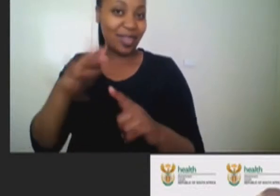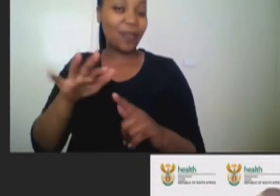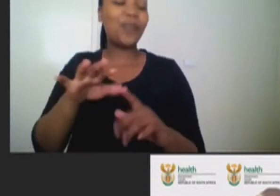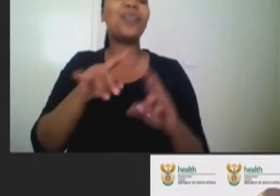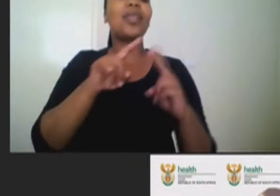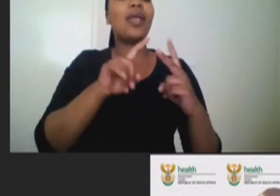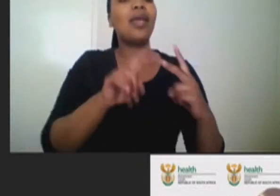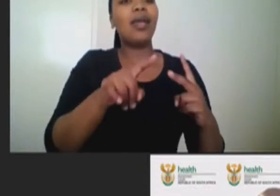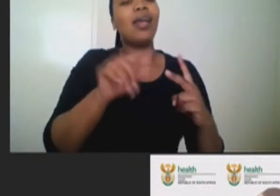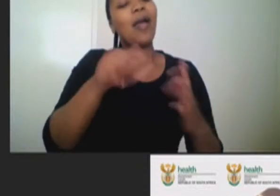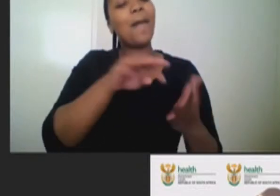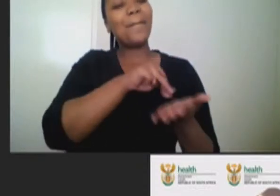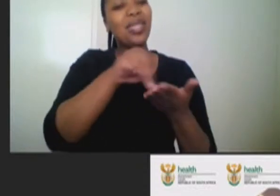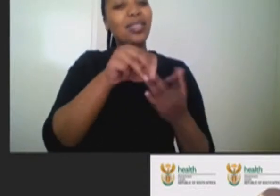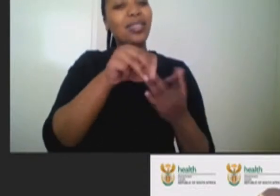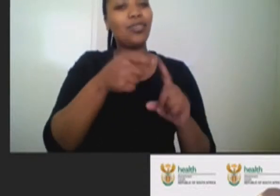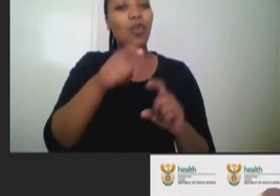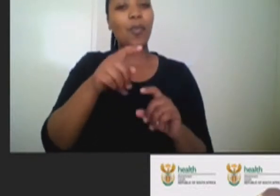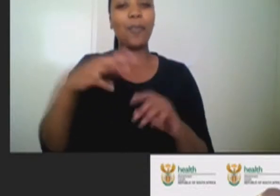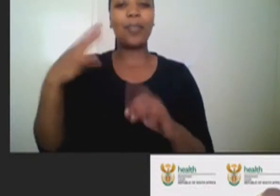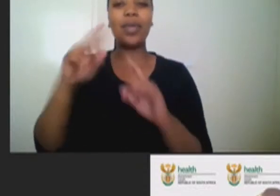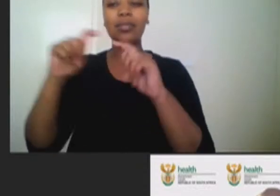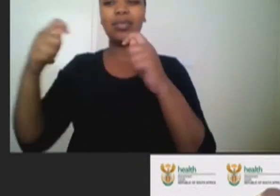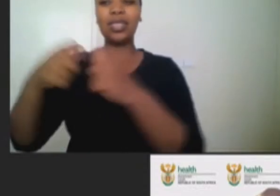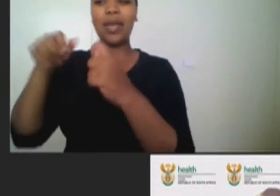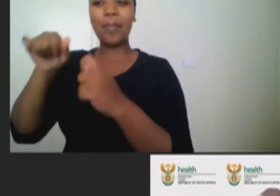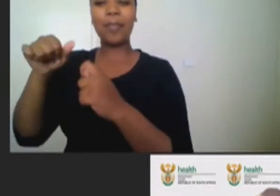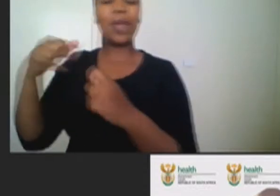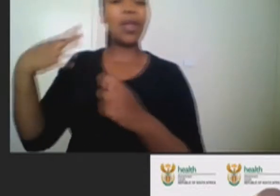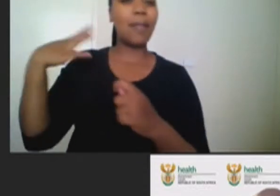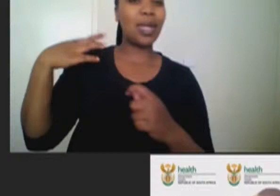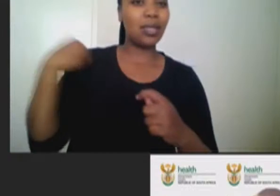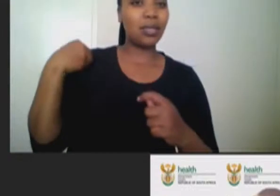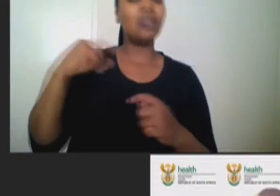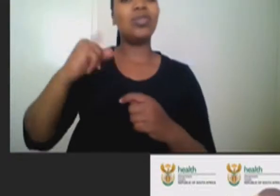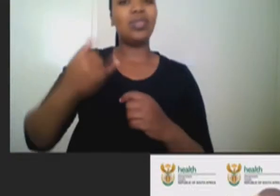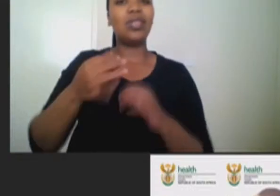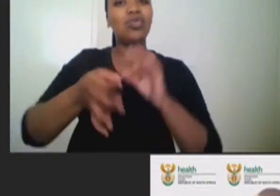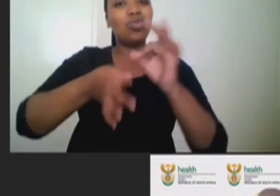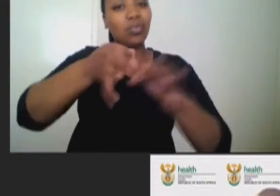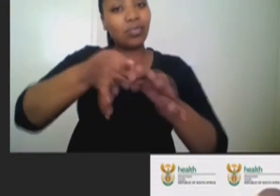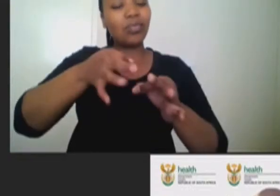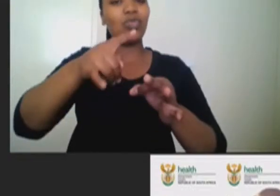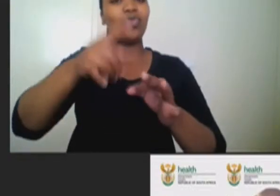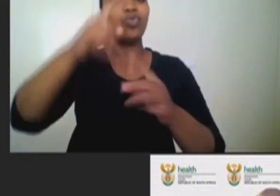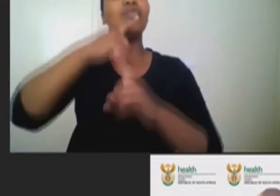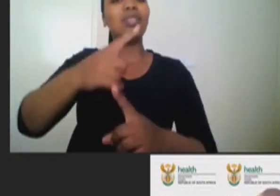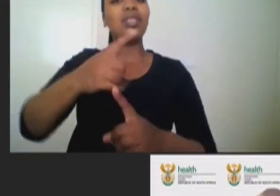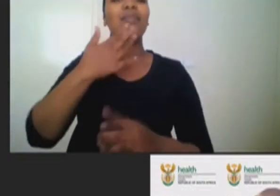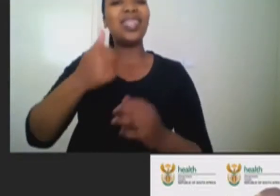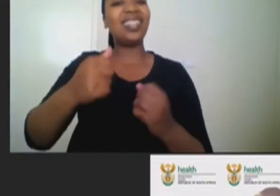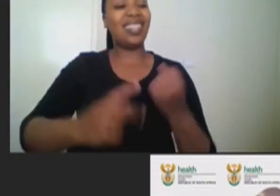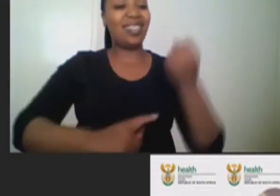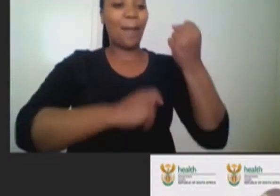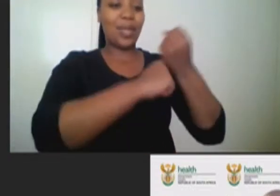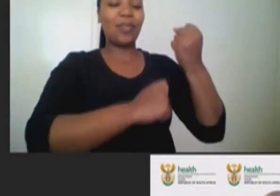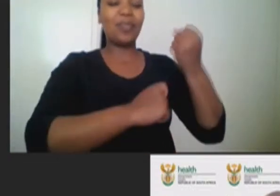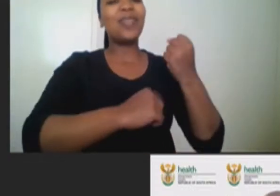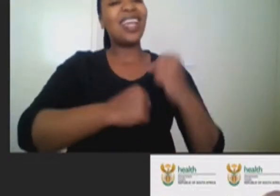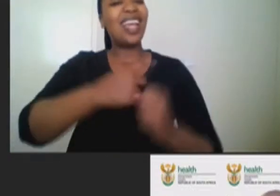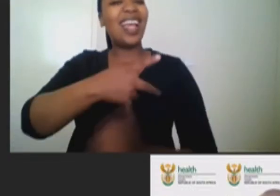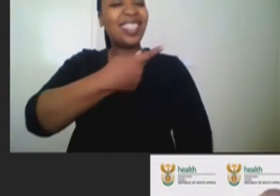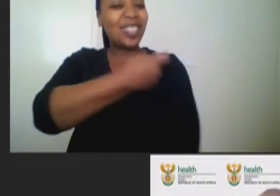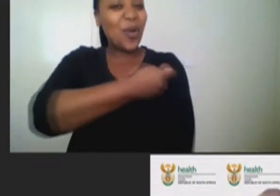the team were just emphasizing the President's speech to say Asikomeni. This Asikomeni is a song